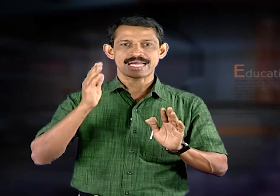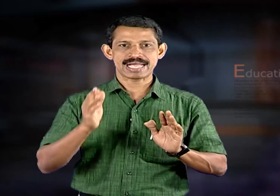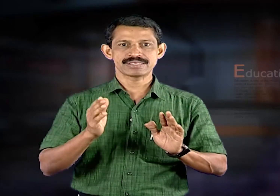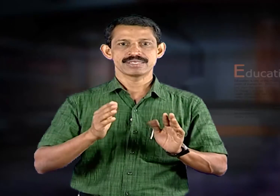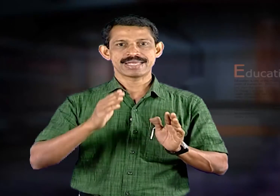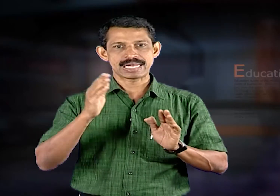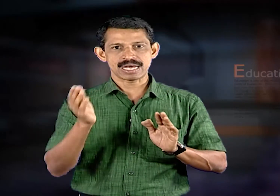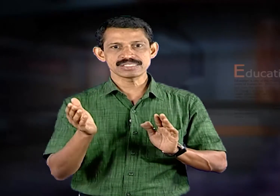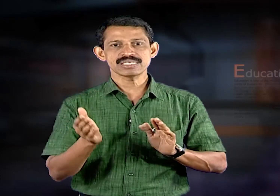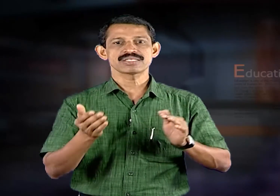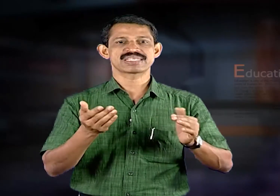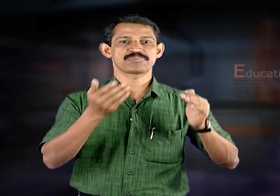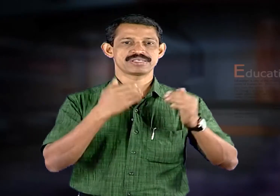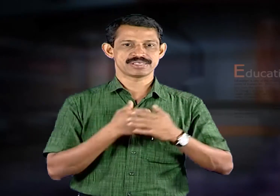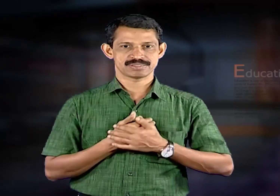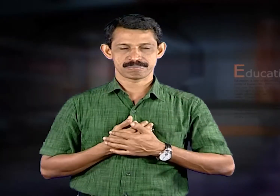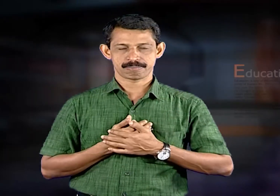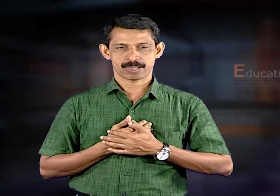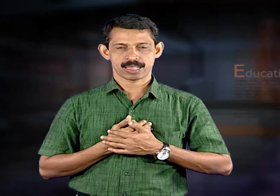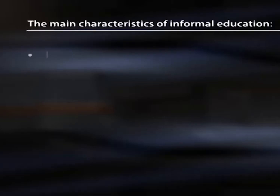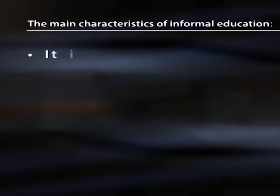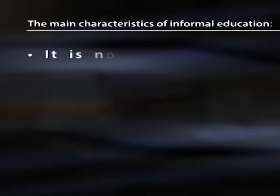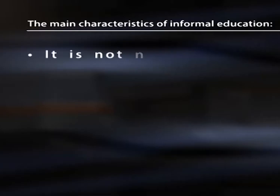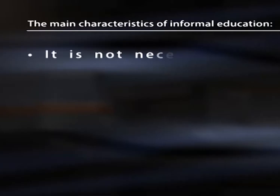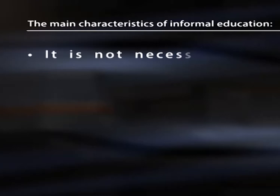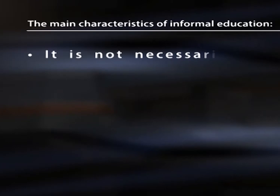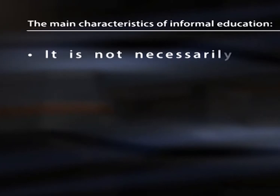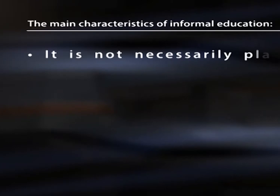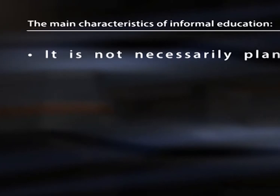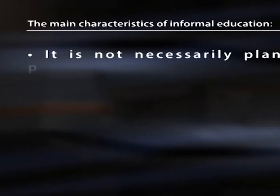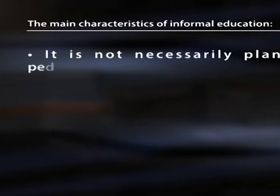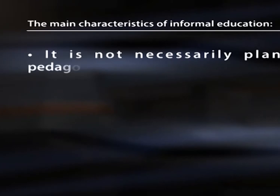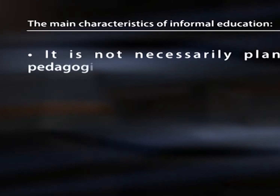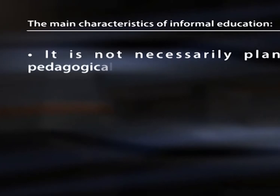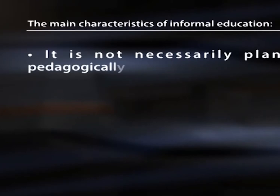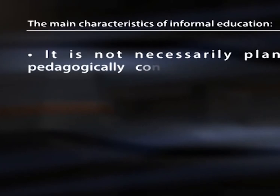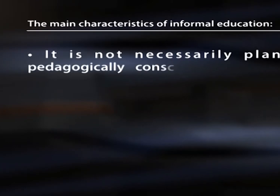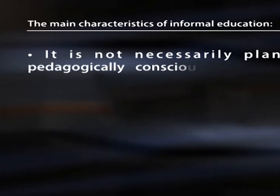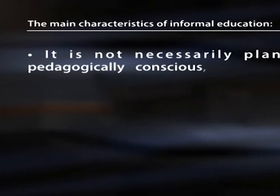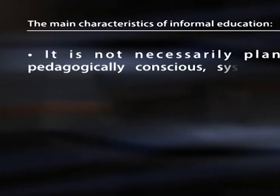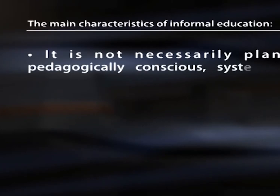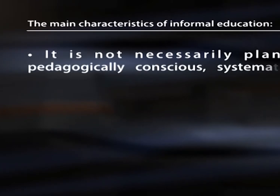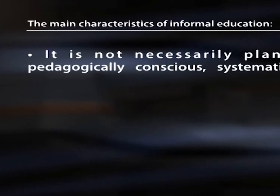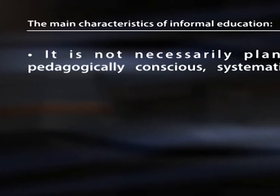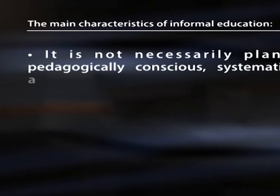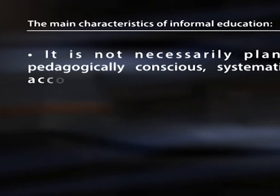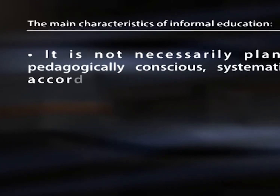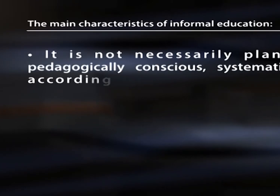and enlarging the experience. It is not necessarily planned, pedagogically conscious,